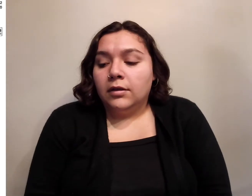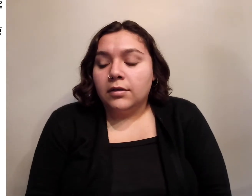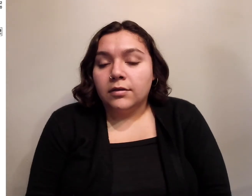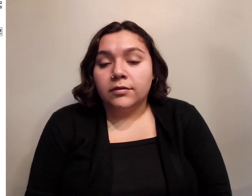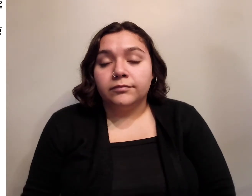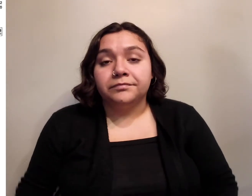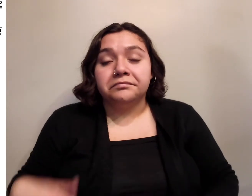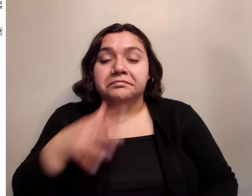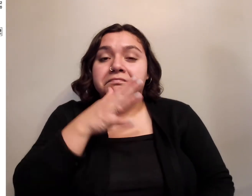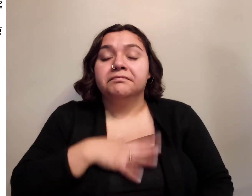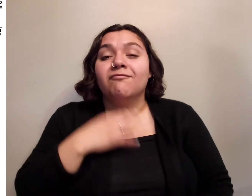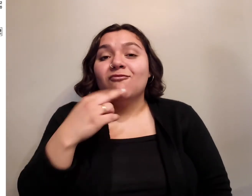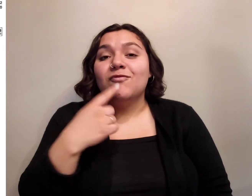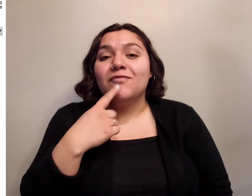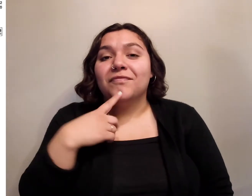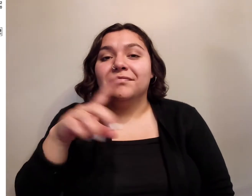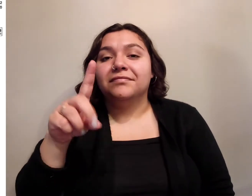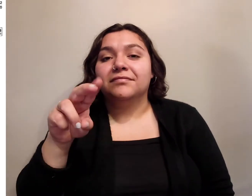Dublab.